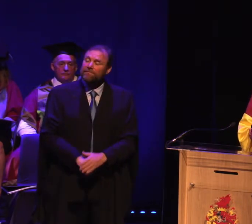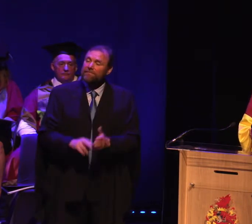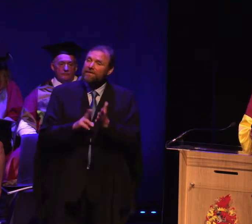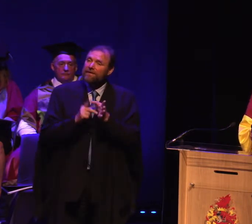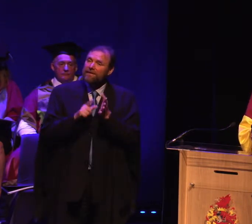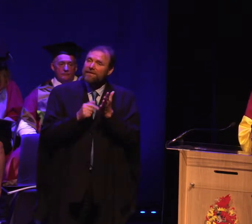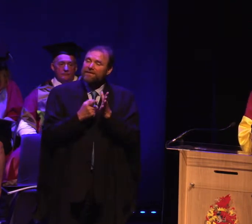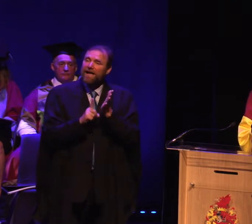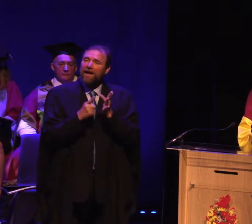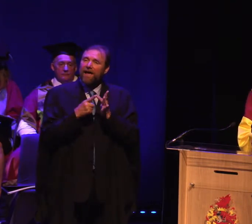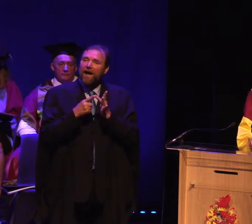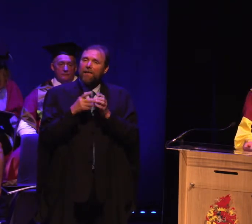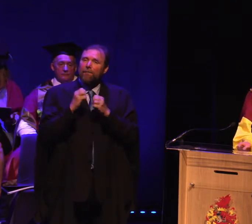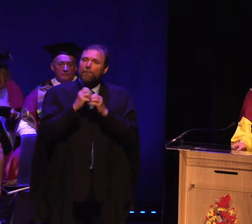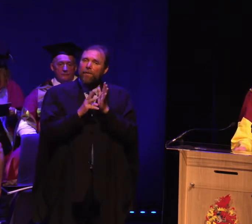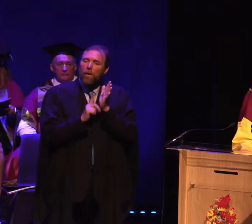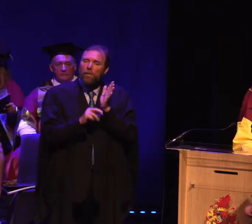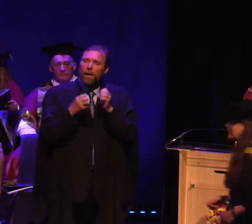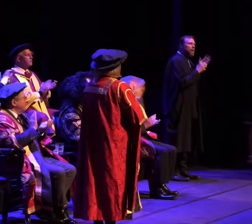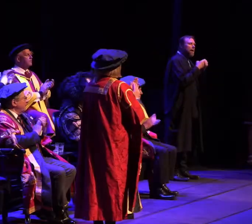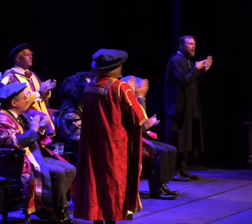Natalia Pulver.